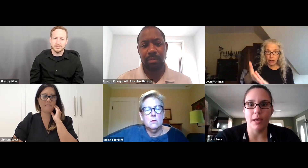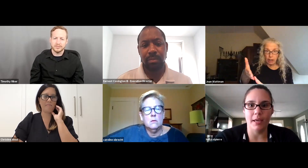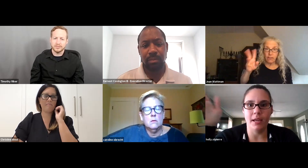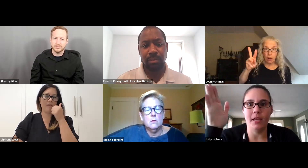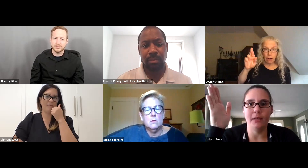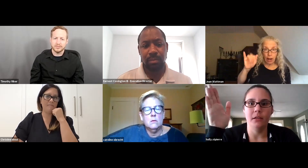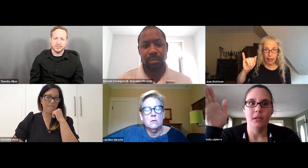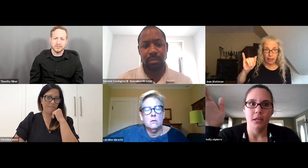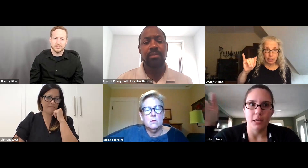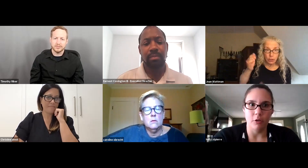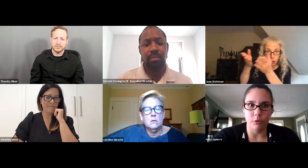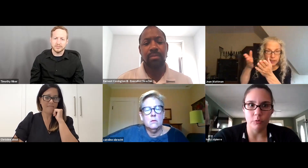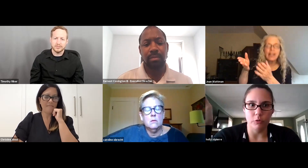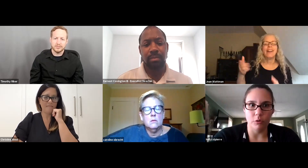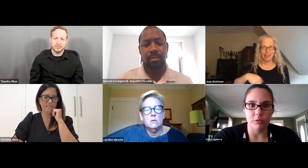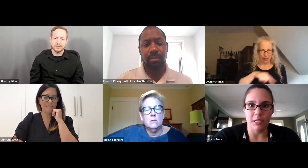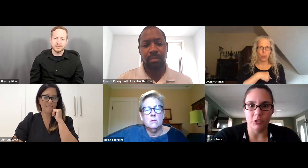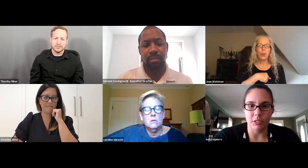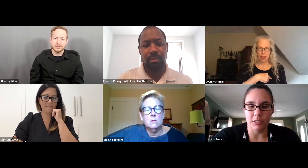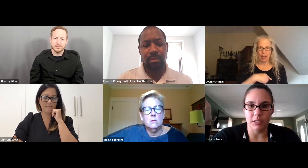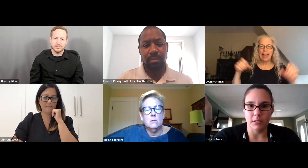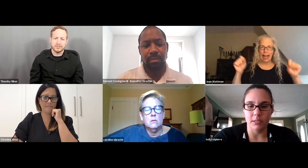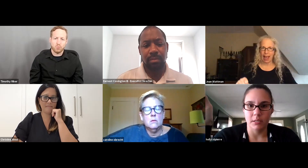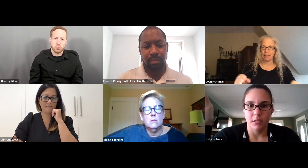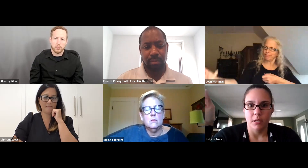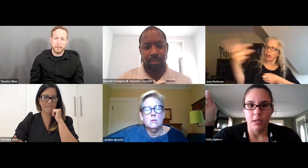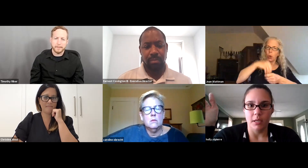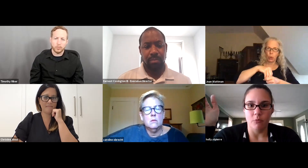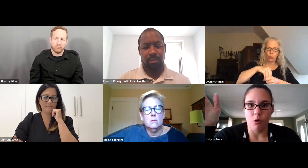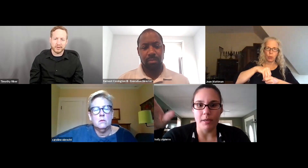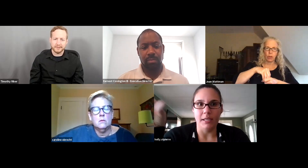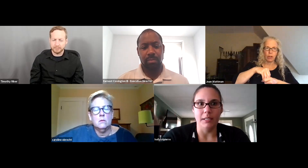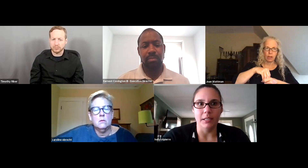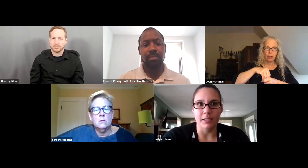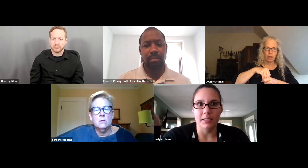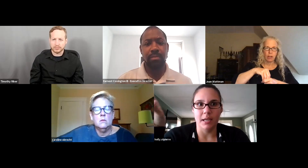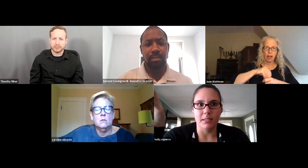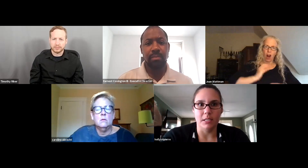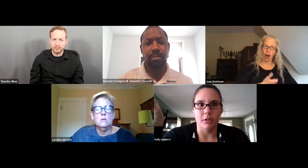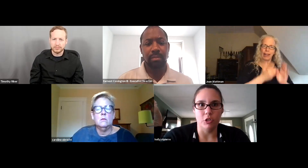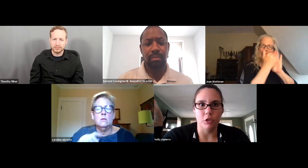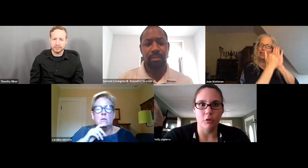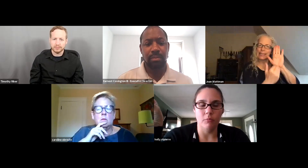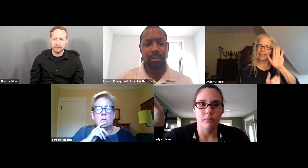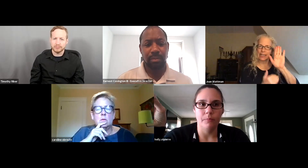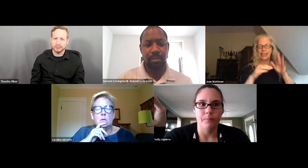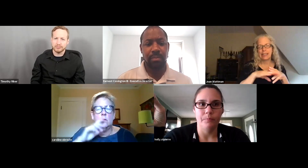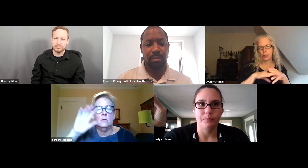can go ahead and include those agencies in what we can list as a tier